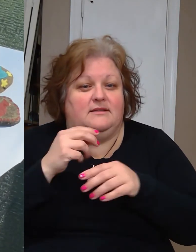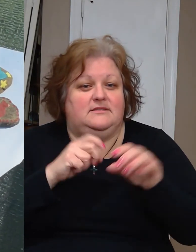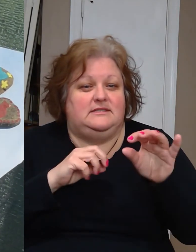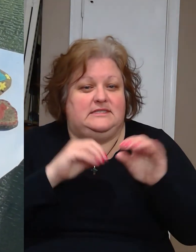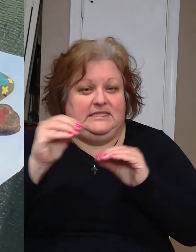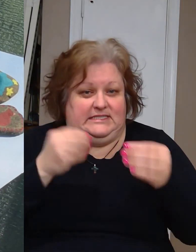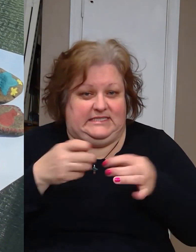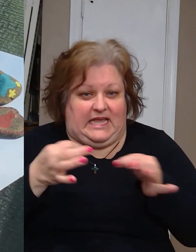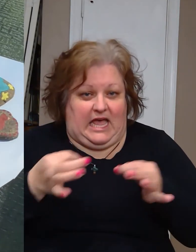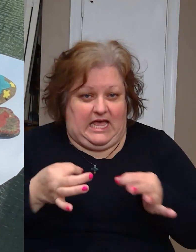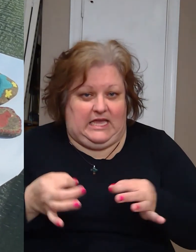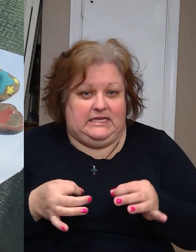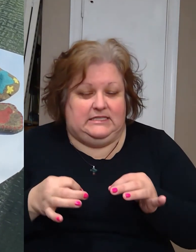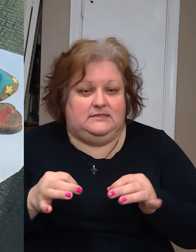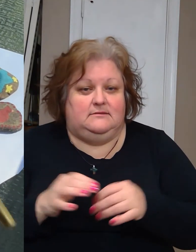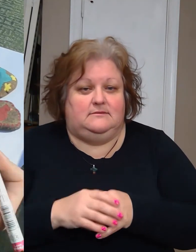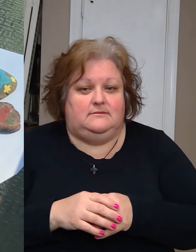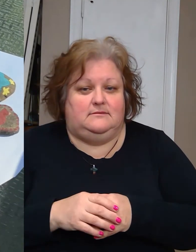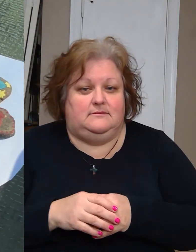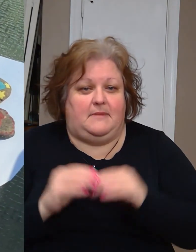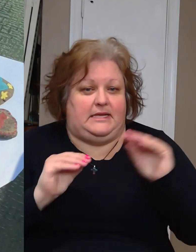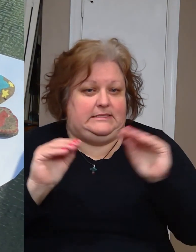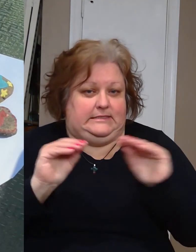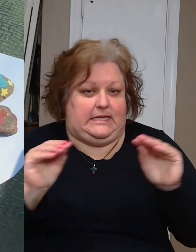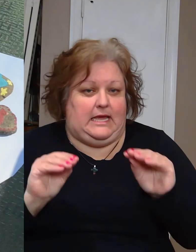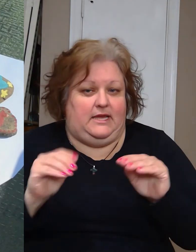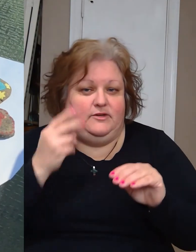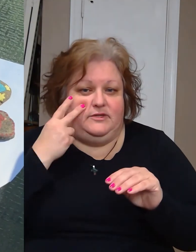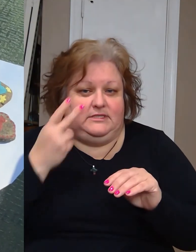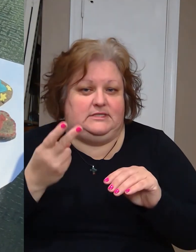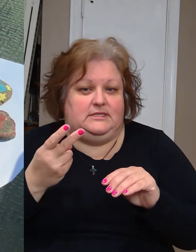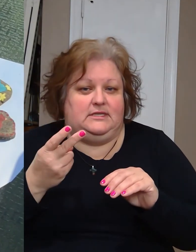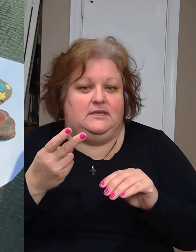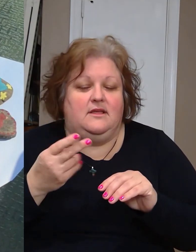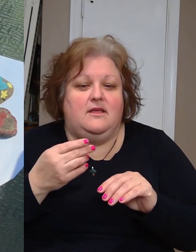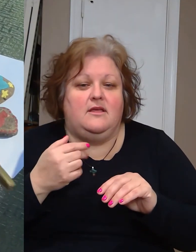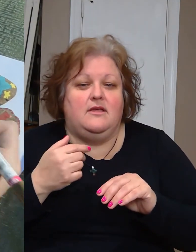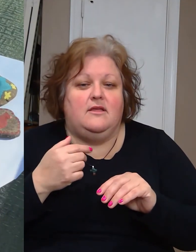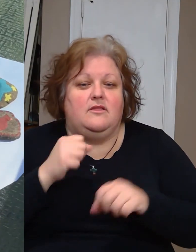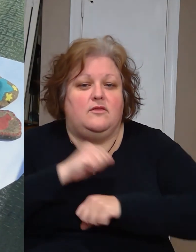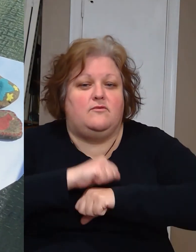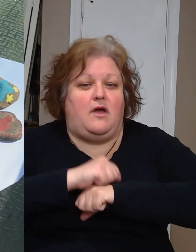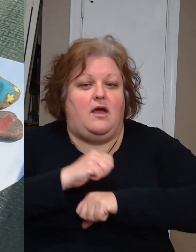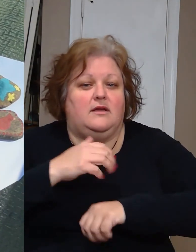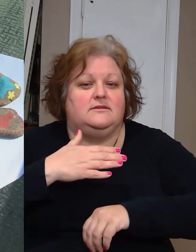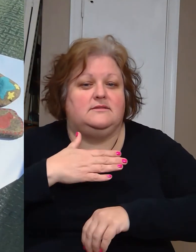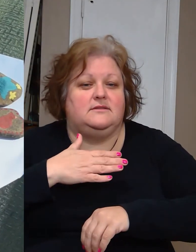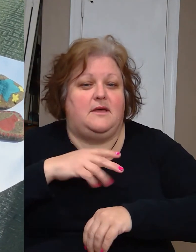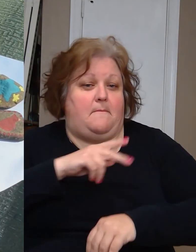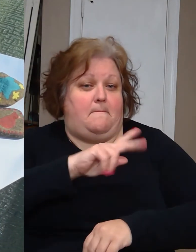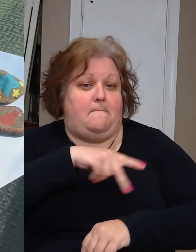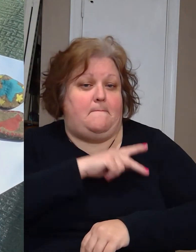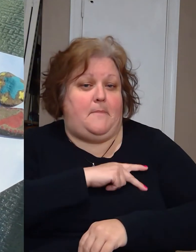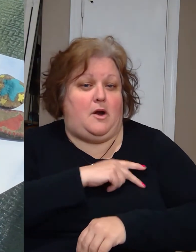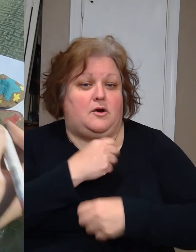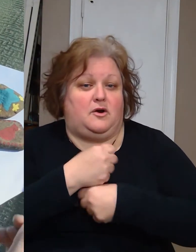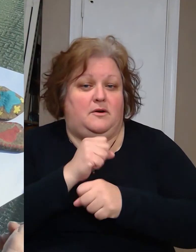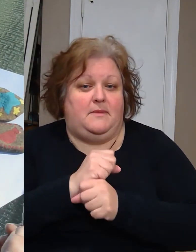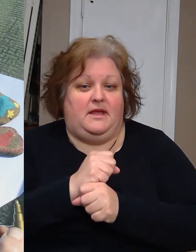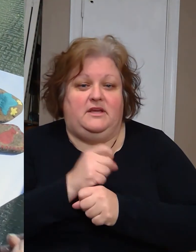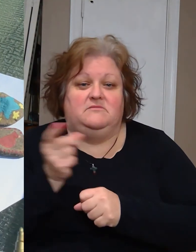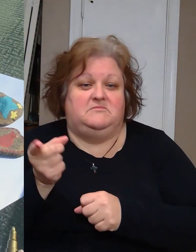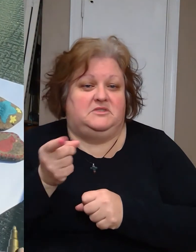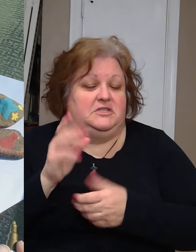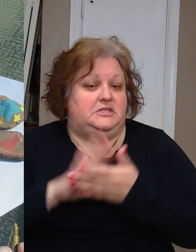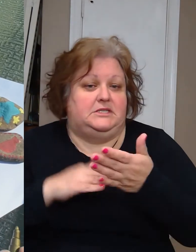just permanent markers. You can see the rocks that Parker made. She just used 3 colors and painted the